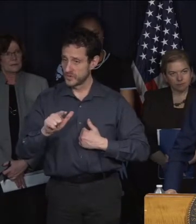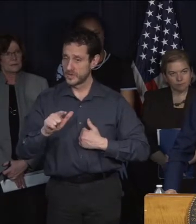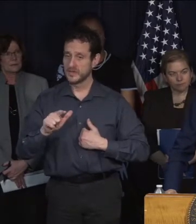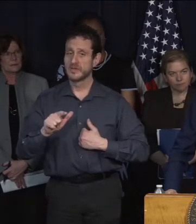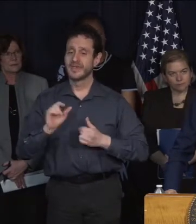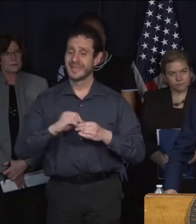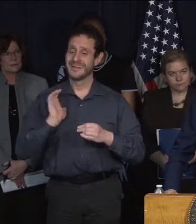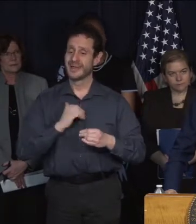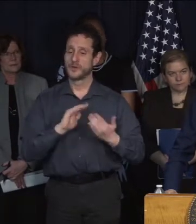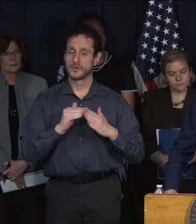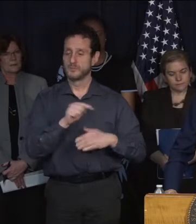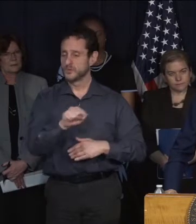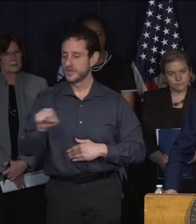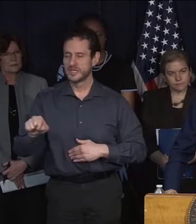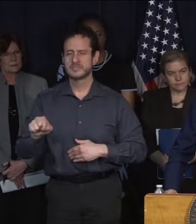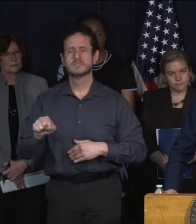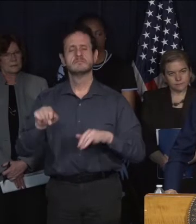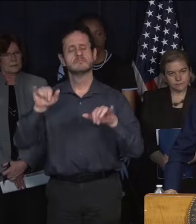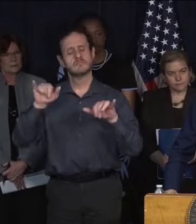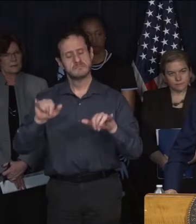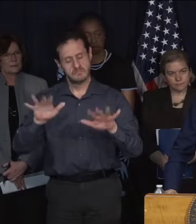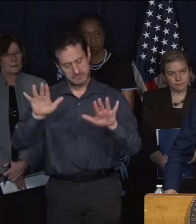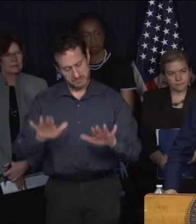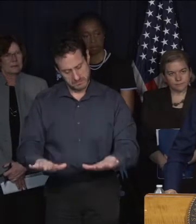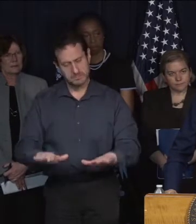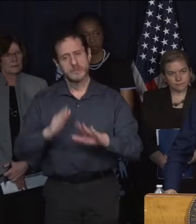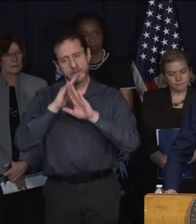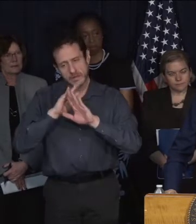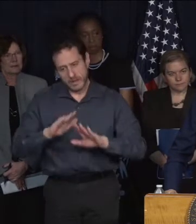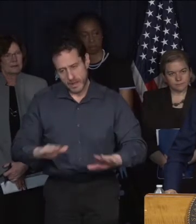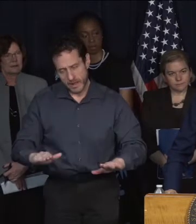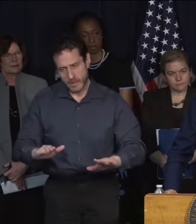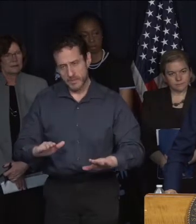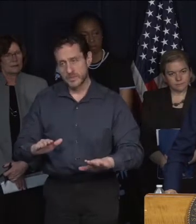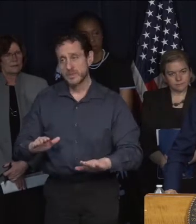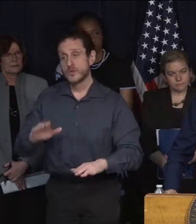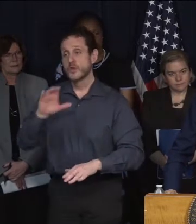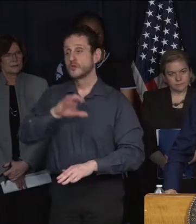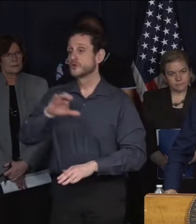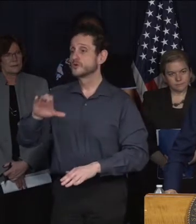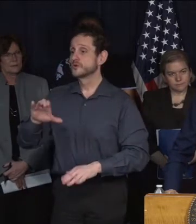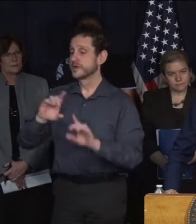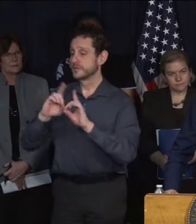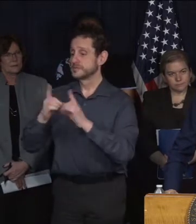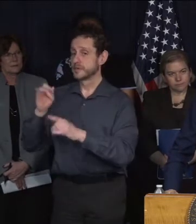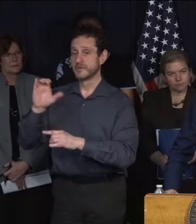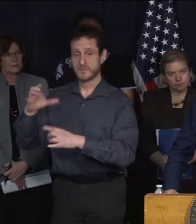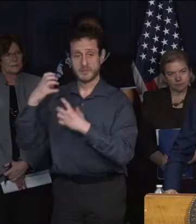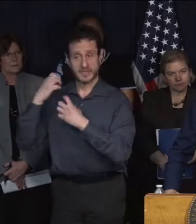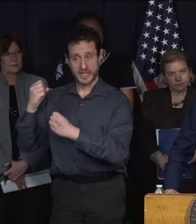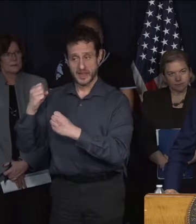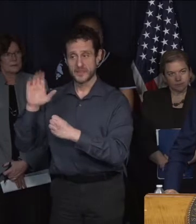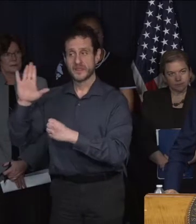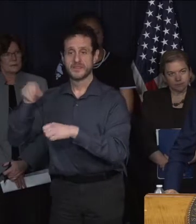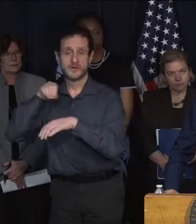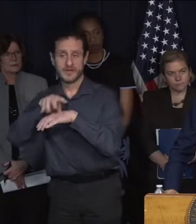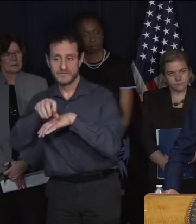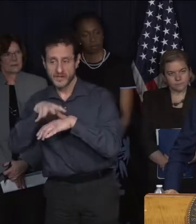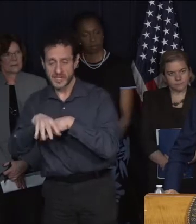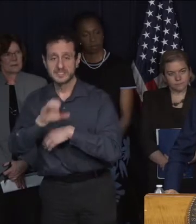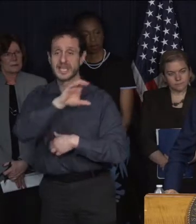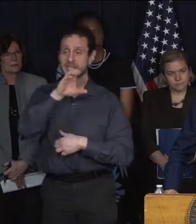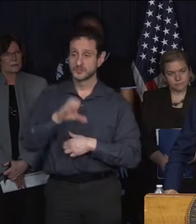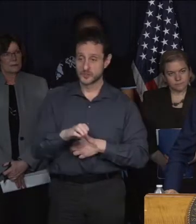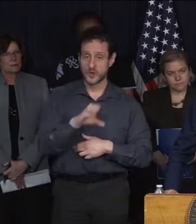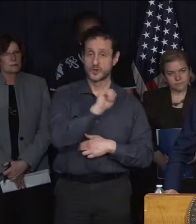and heed the recommendations and guidance provided by the Cook County Department of Public Health, as well as the Chicago and